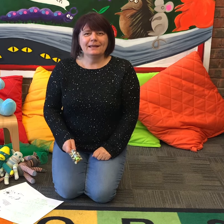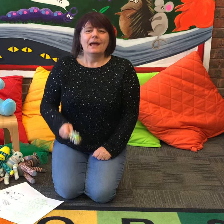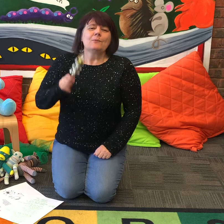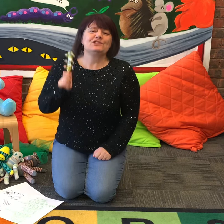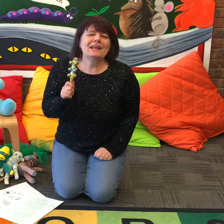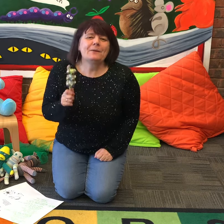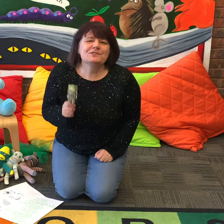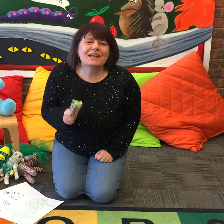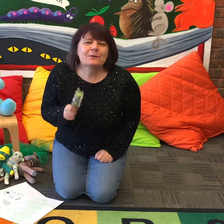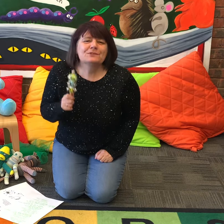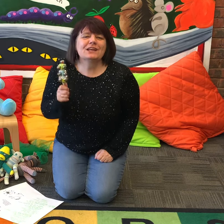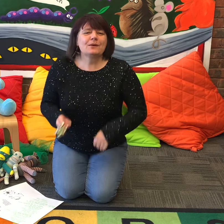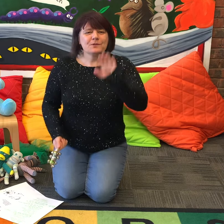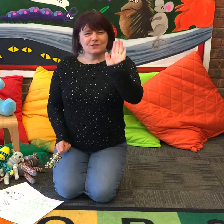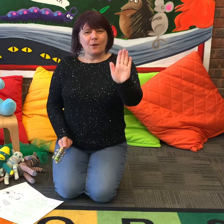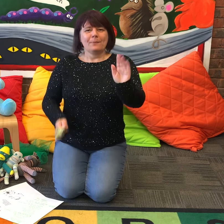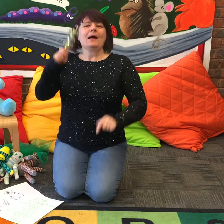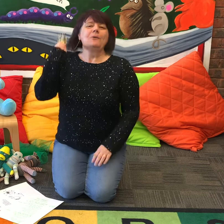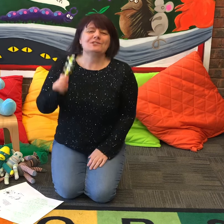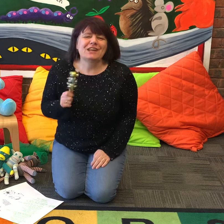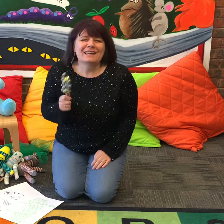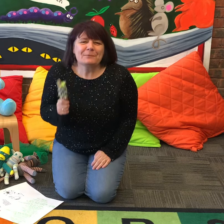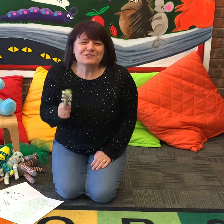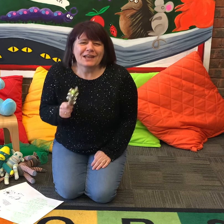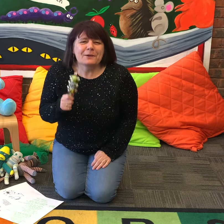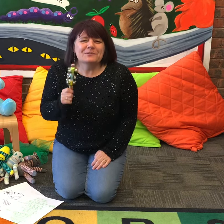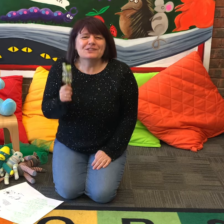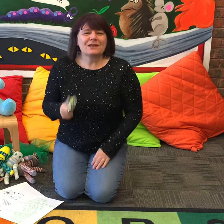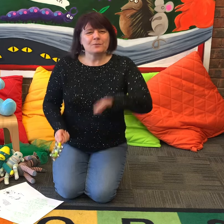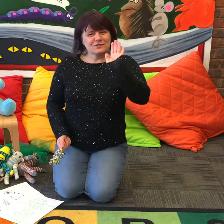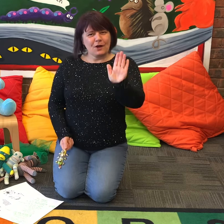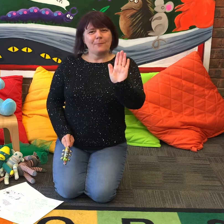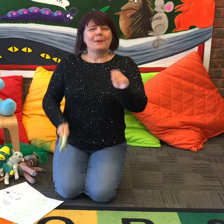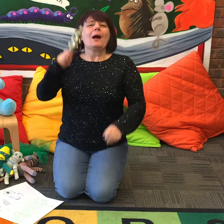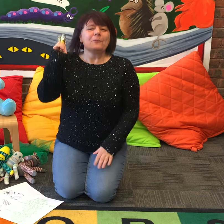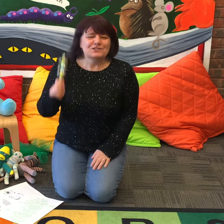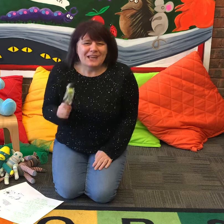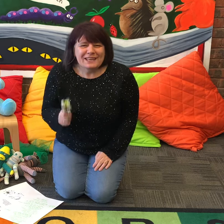We shake and we shake and we shake and we stop. We shake and we shake and we shake and we stop. We shake and we